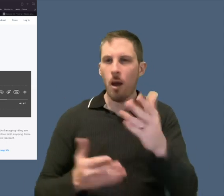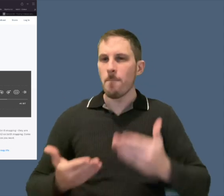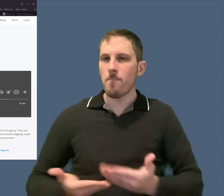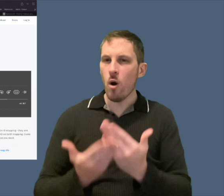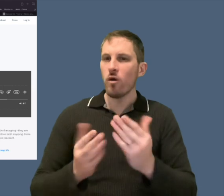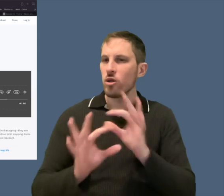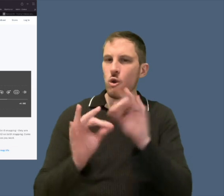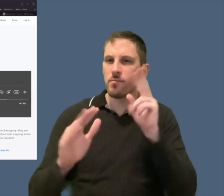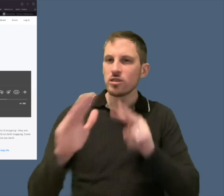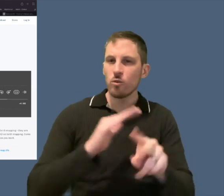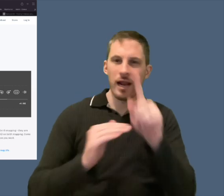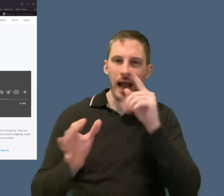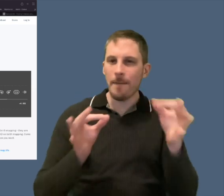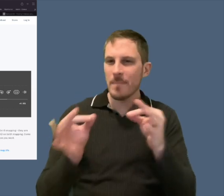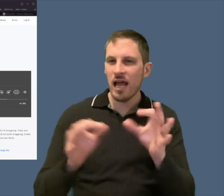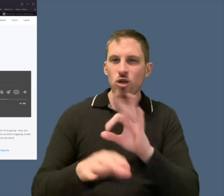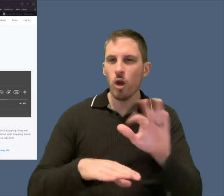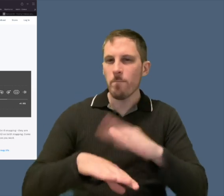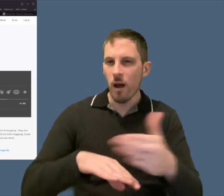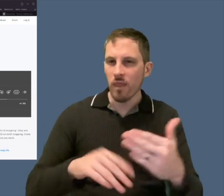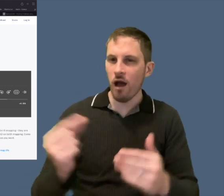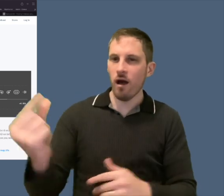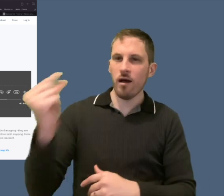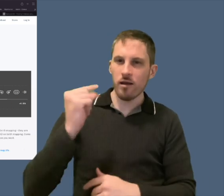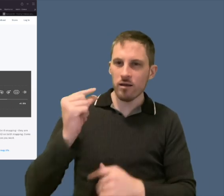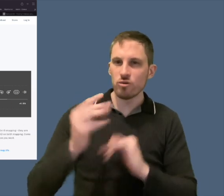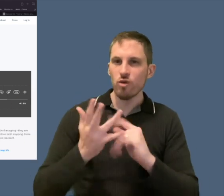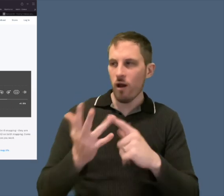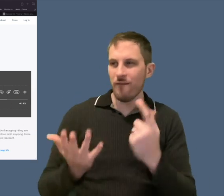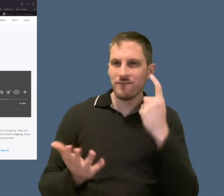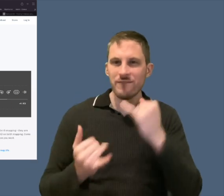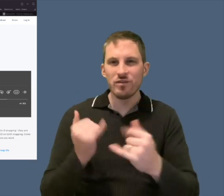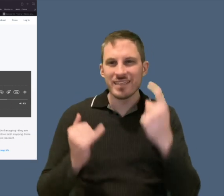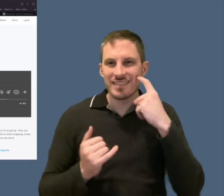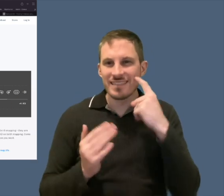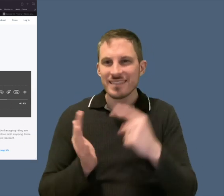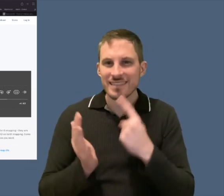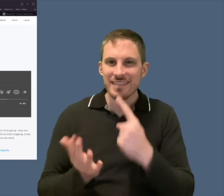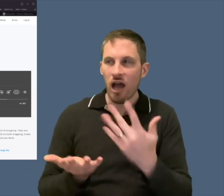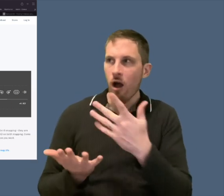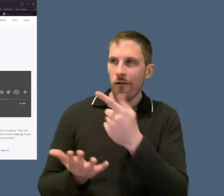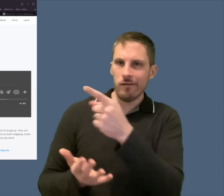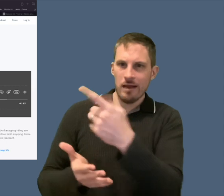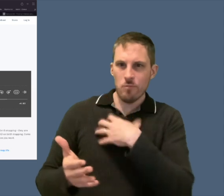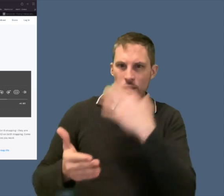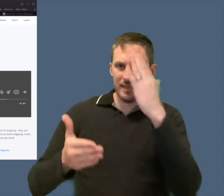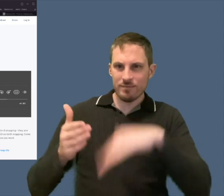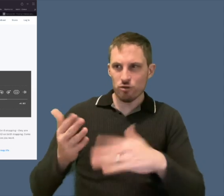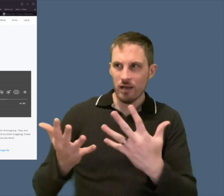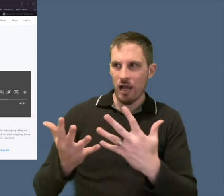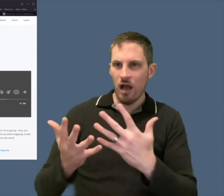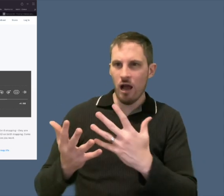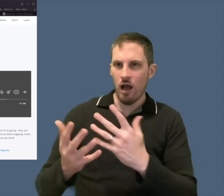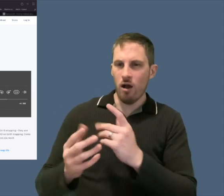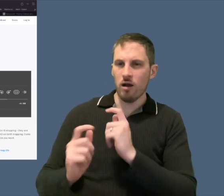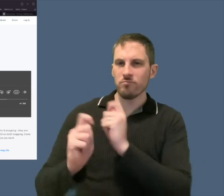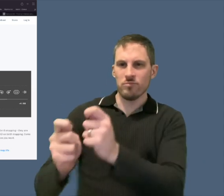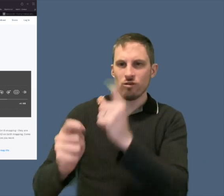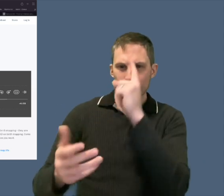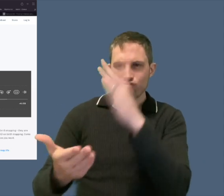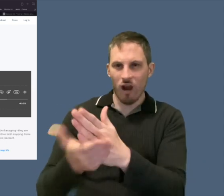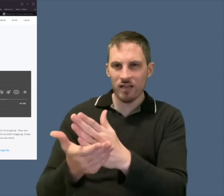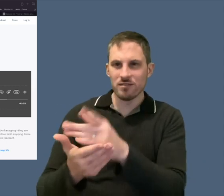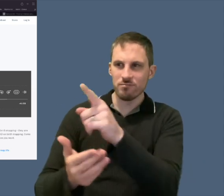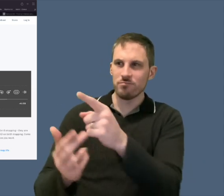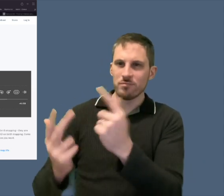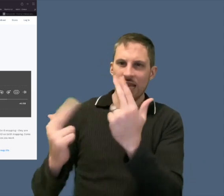for it. Don't bother. So it's very easy to say, well, they've been here before, let's trust the care provider and just go